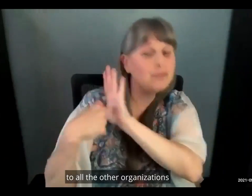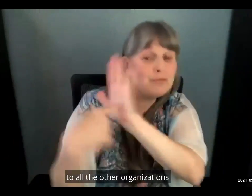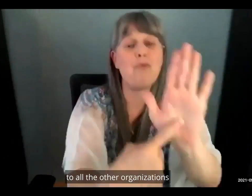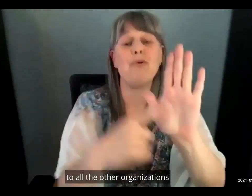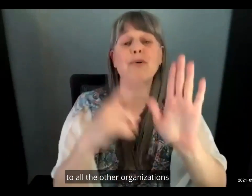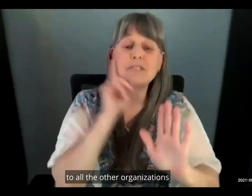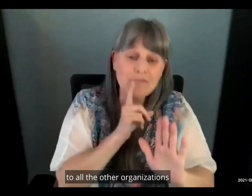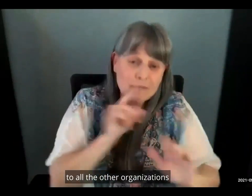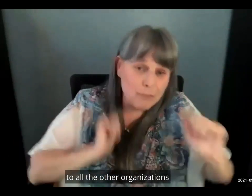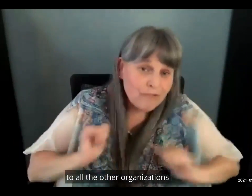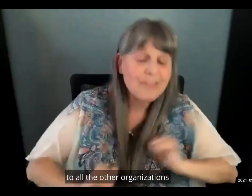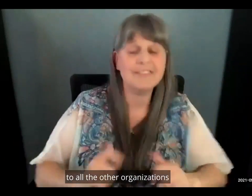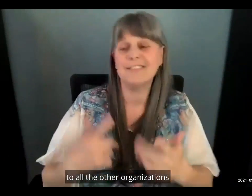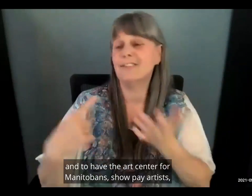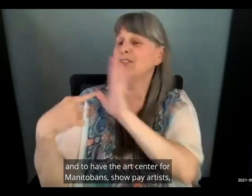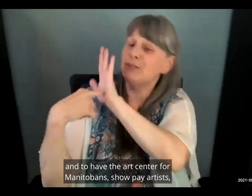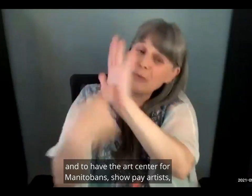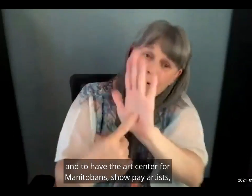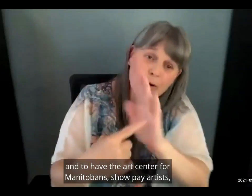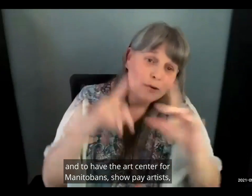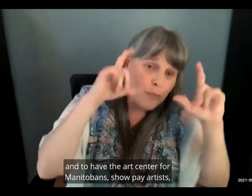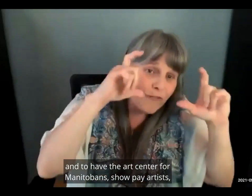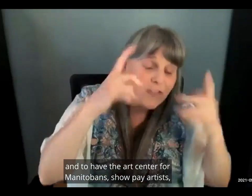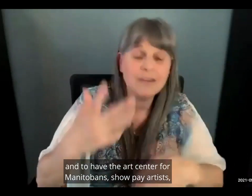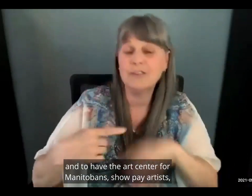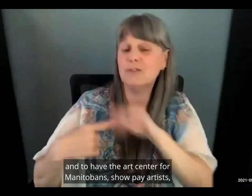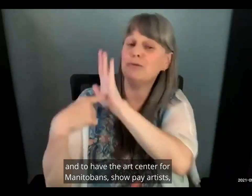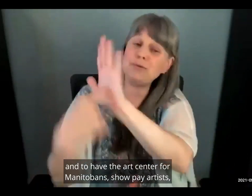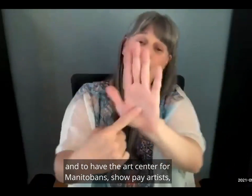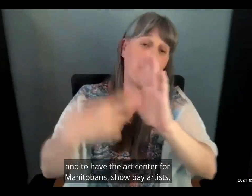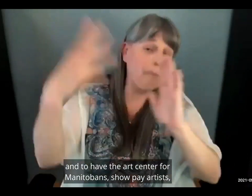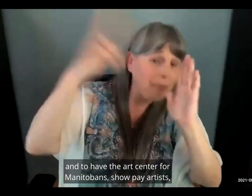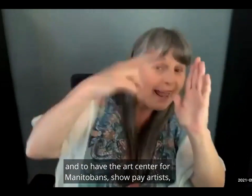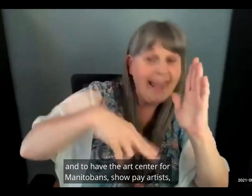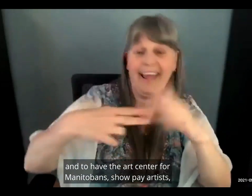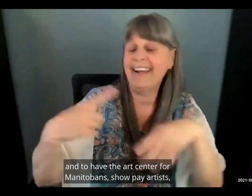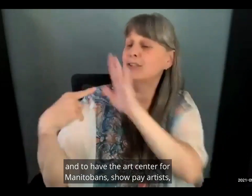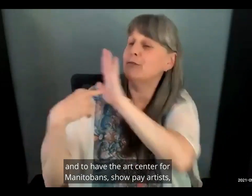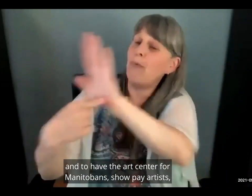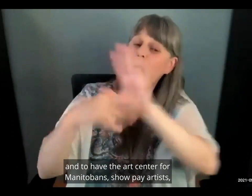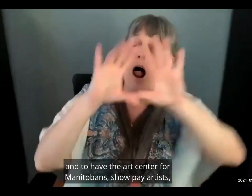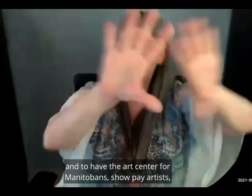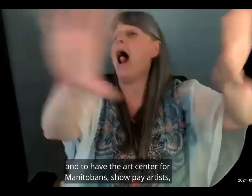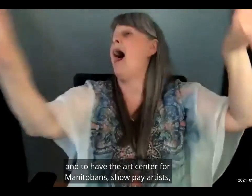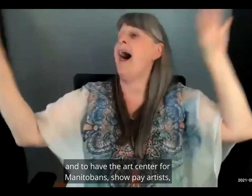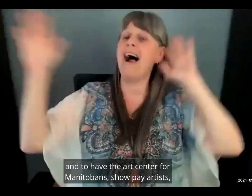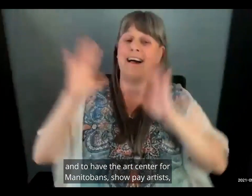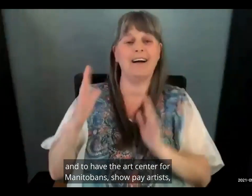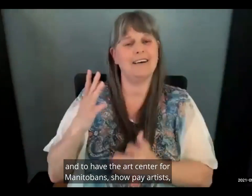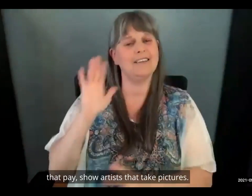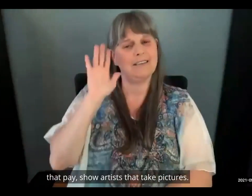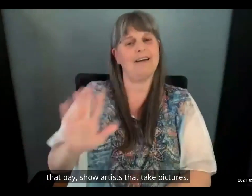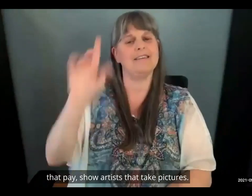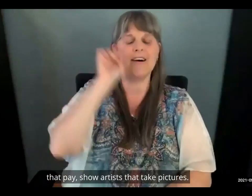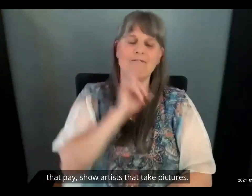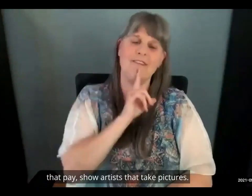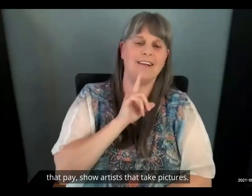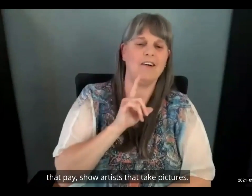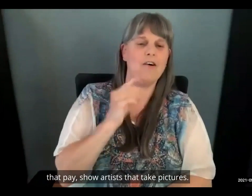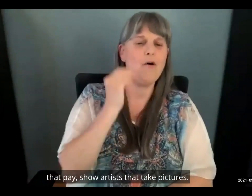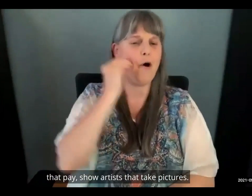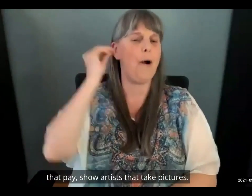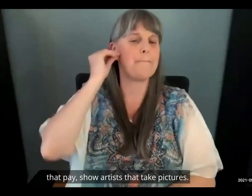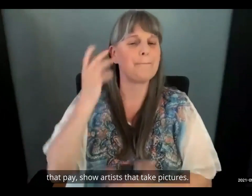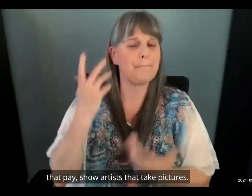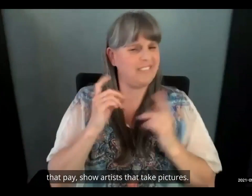liaison to all the other organizations and to have the art center, you know, for Manitobans, you know, show pay artists that paint, show